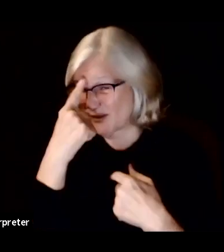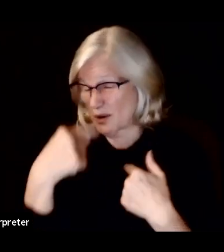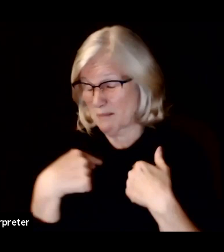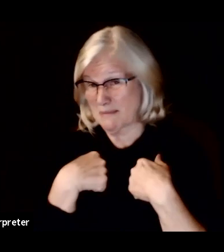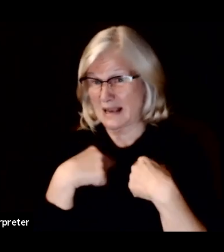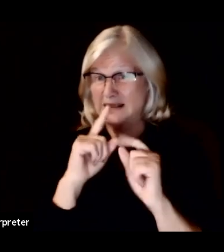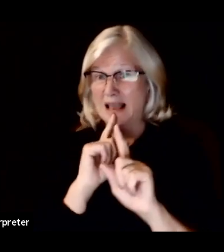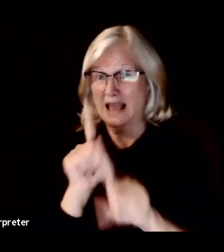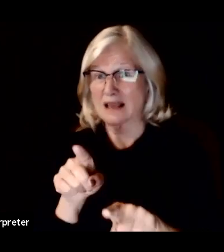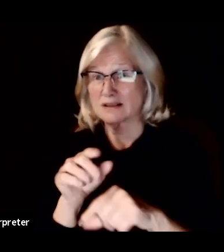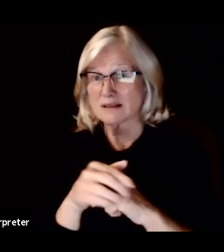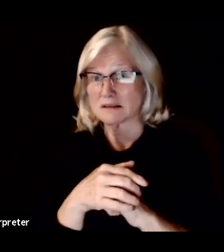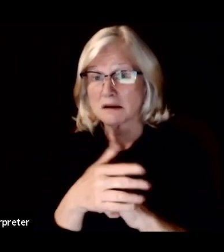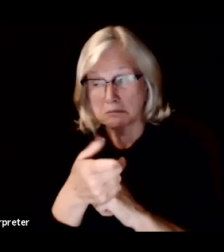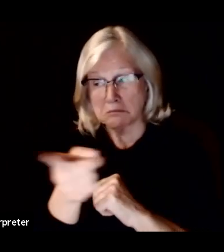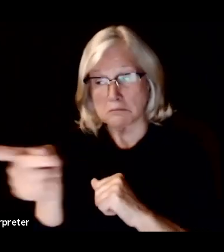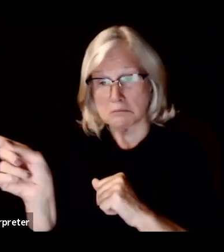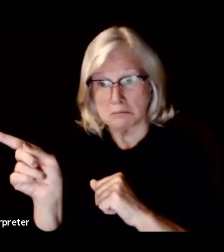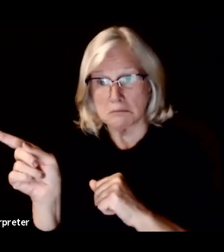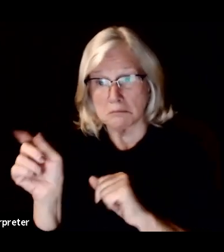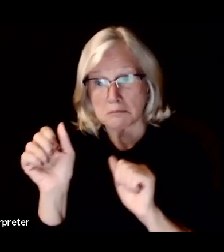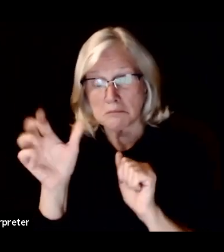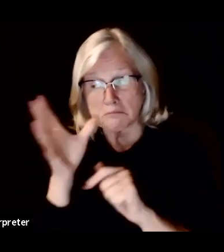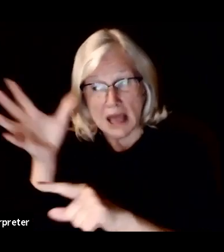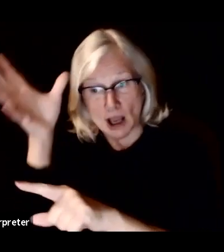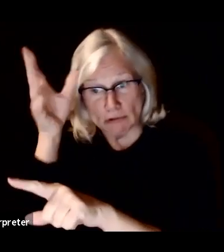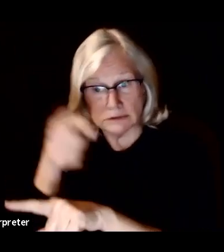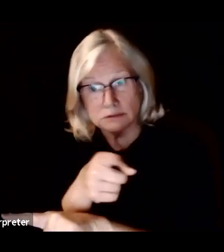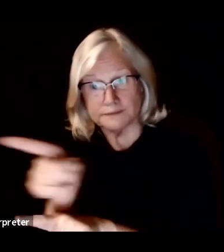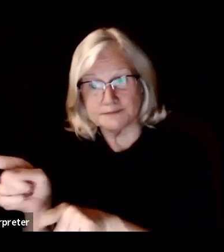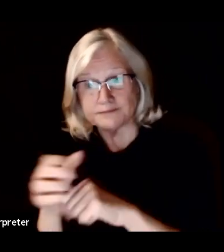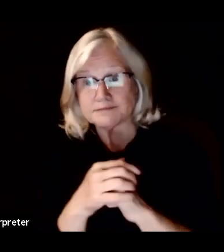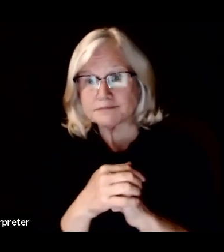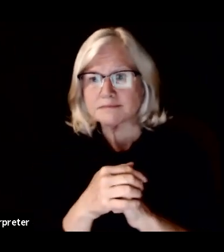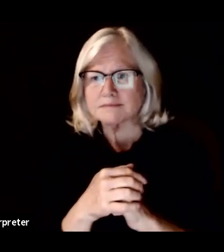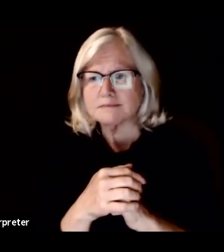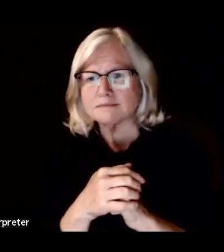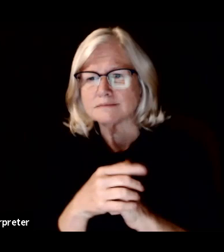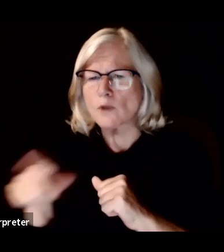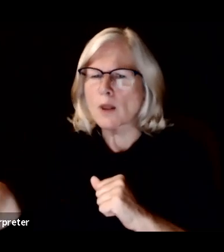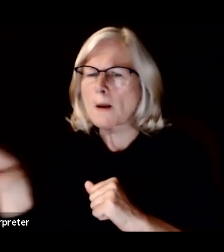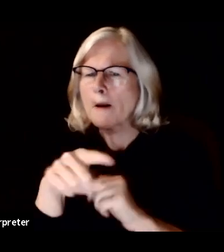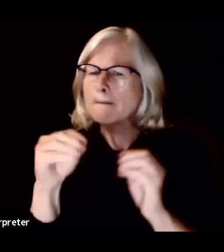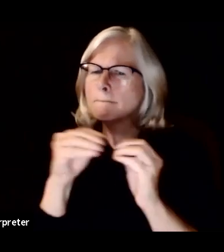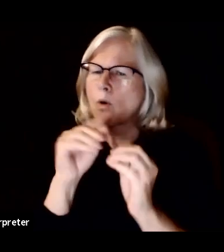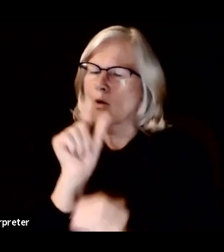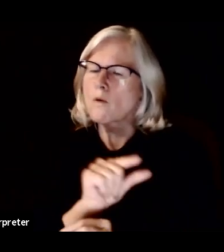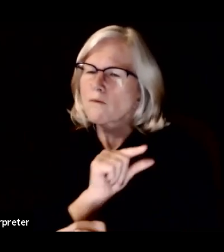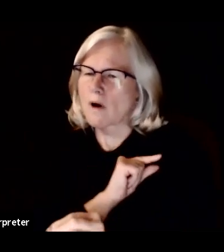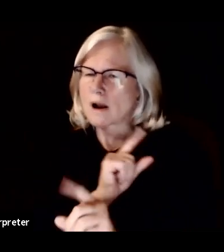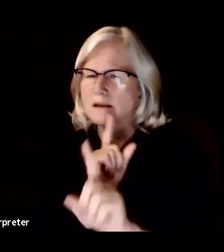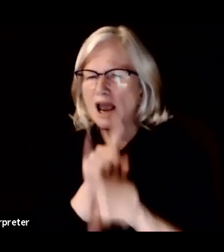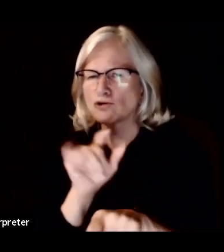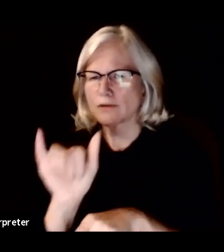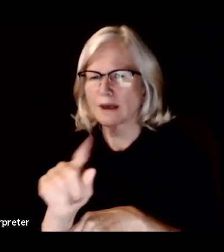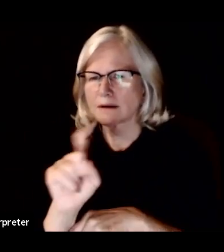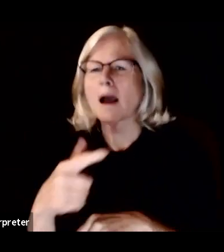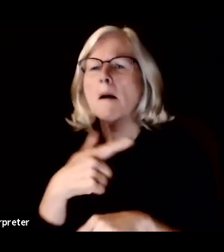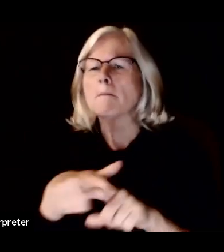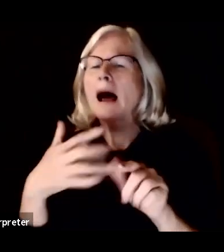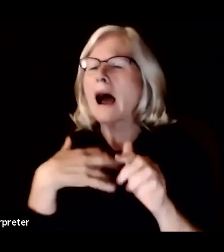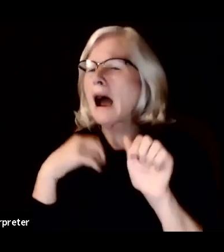think they have a qualification I lack. But certainly, just to reiterate the point that we know